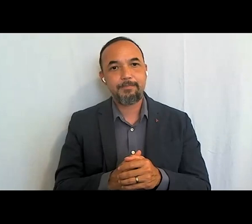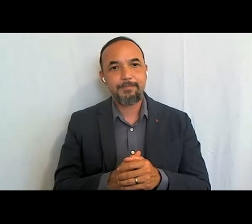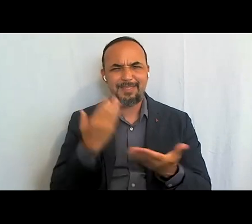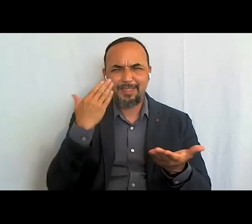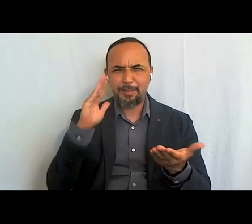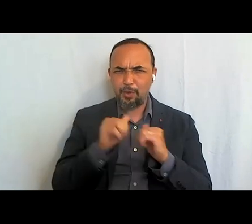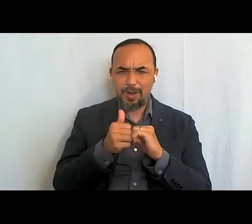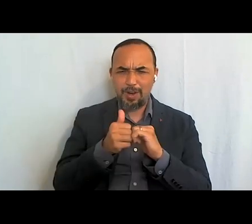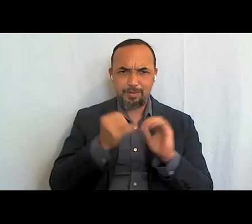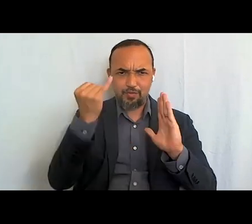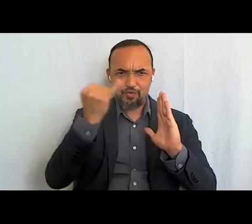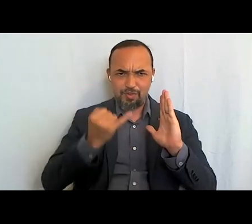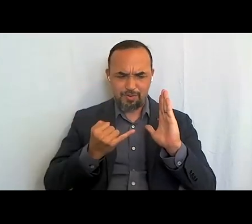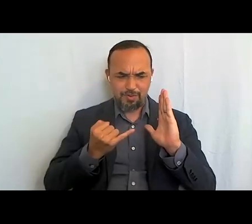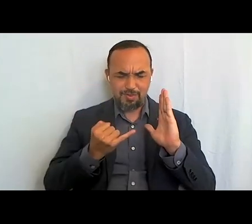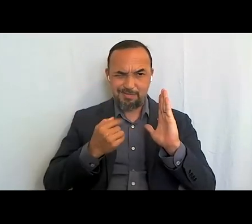draw exactly.